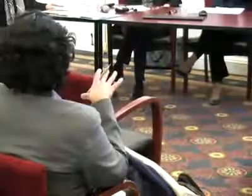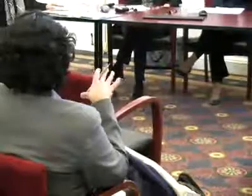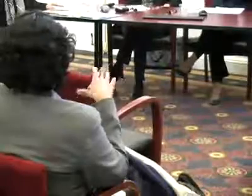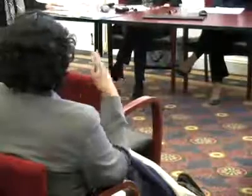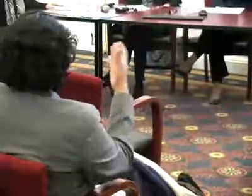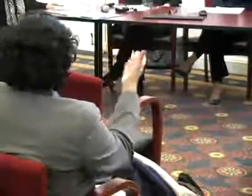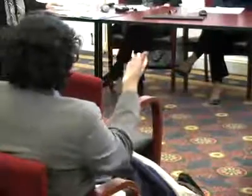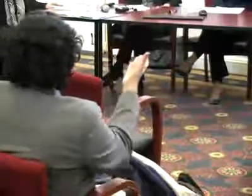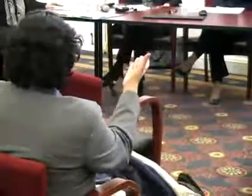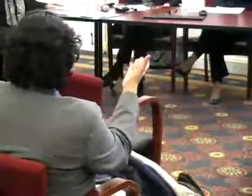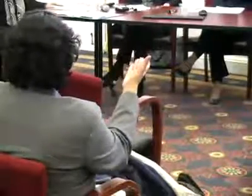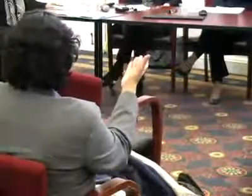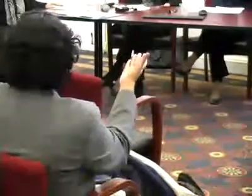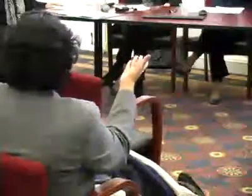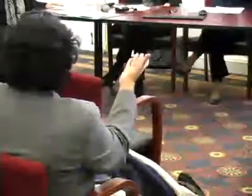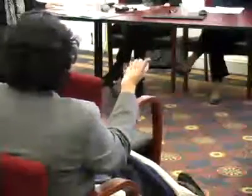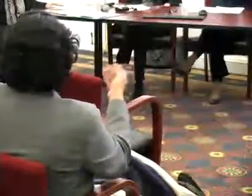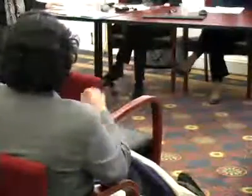to hear